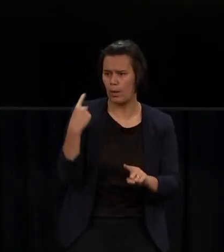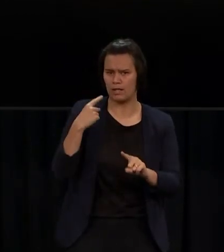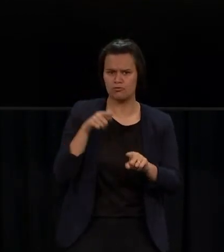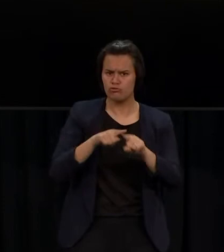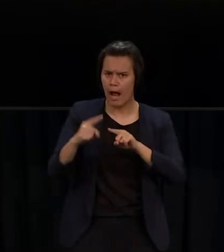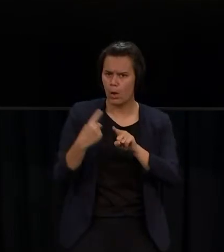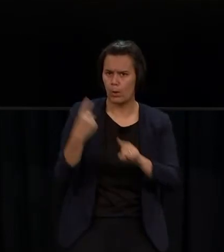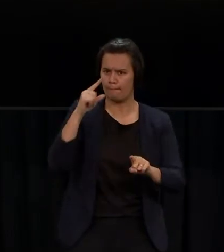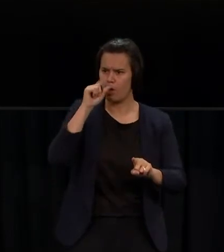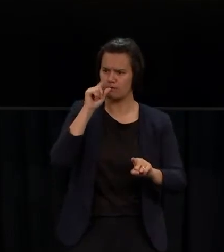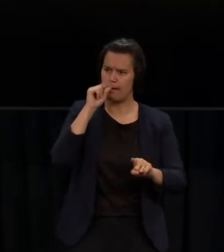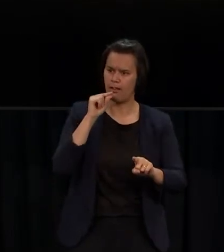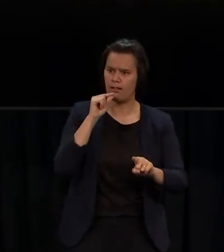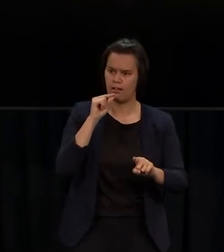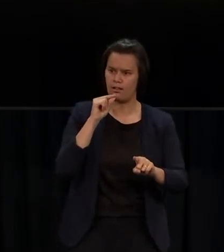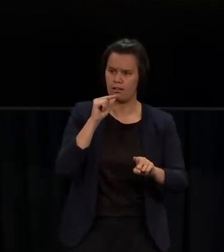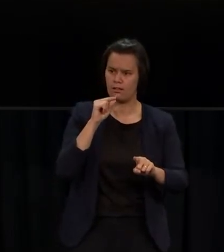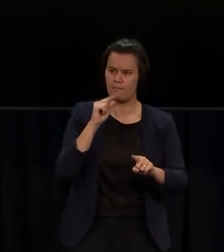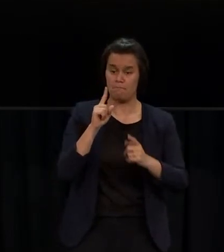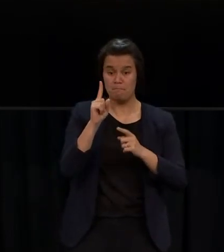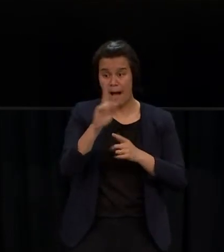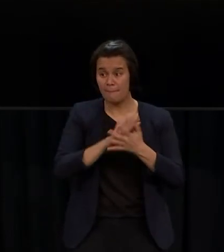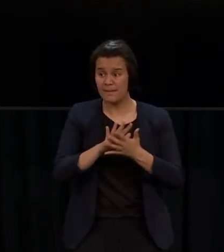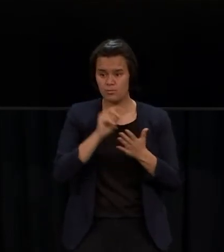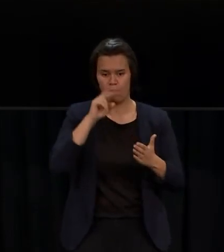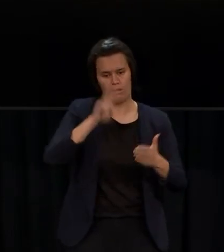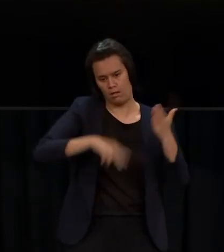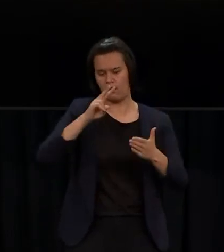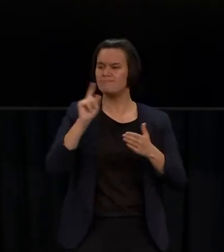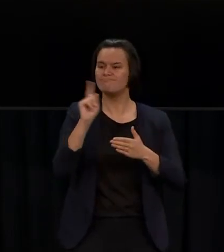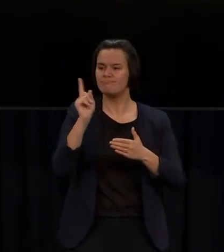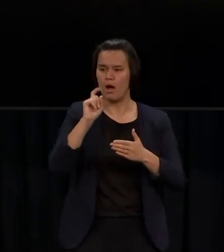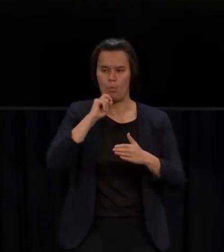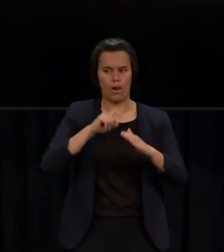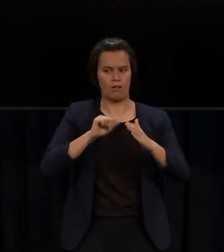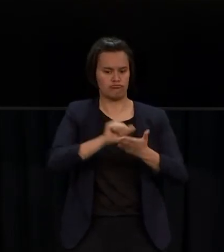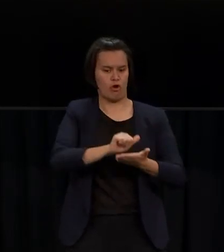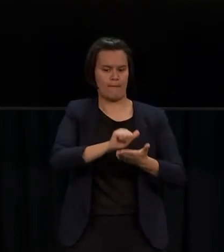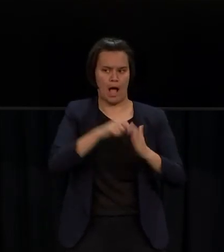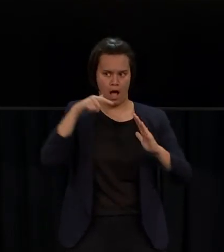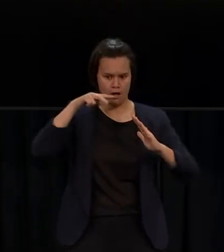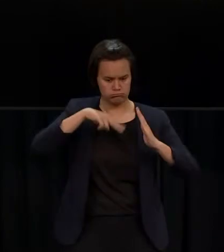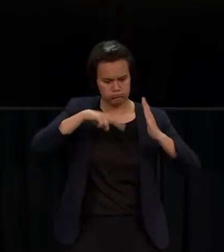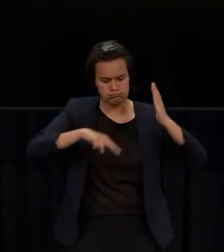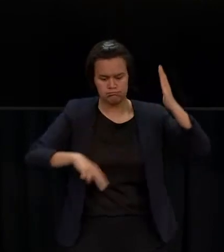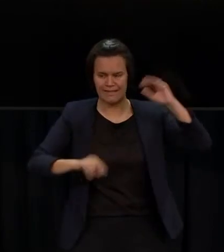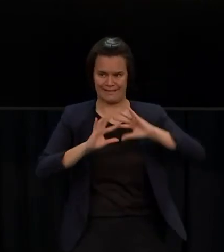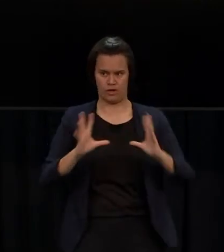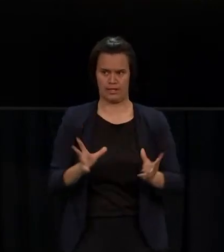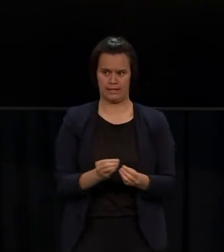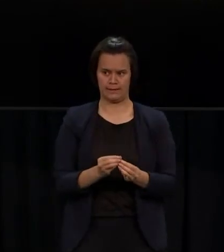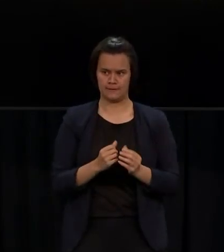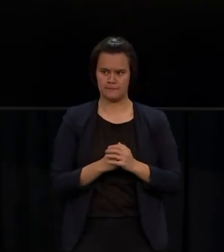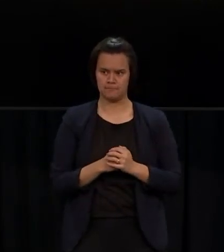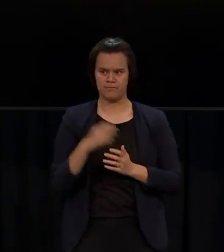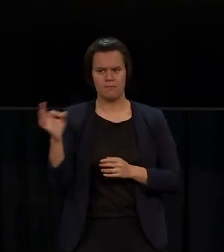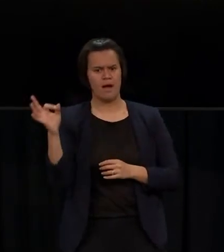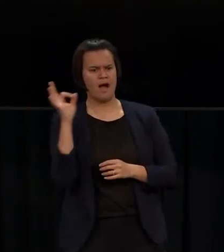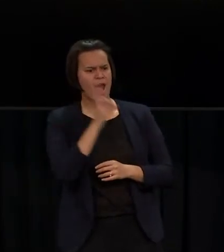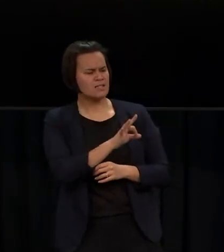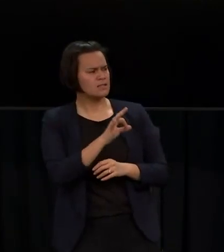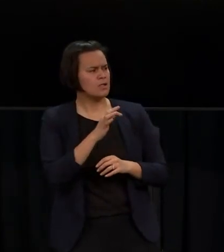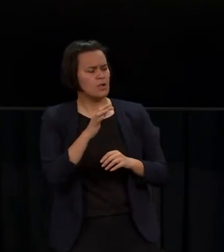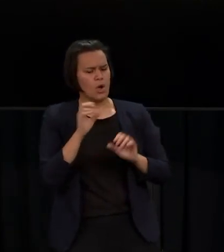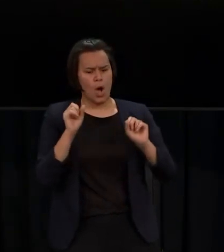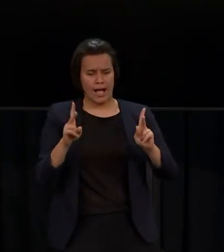they won't, skimp on going through the right process. In terms of ordering the paediatric vaccines, then, what is the plan for that,